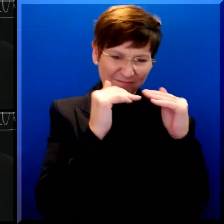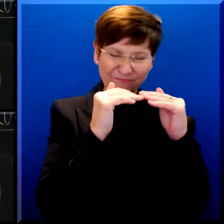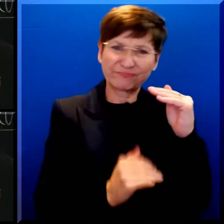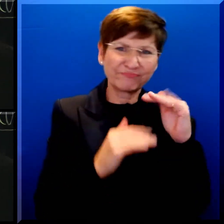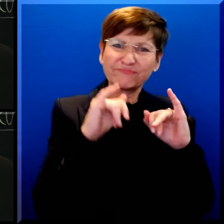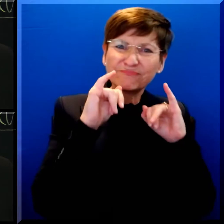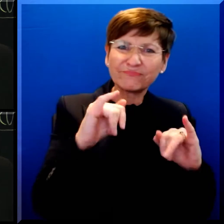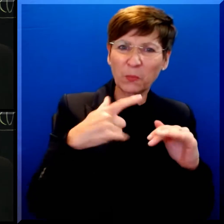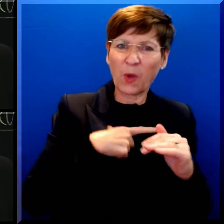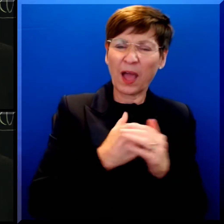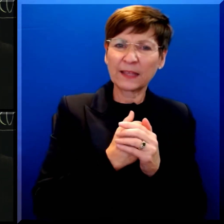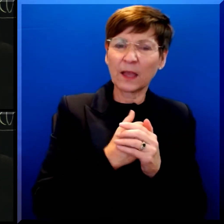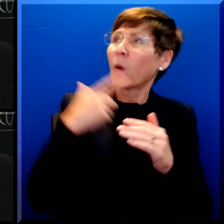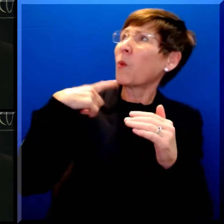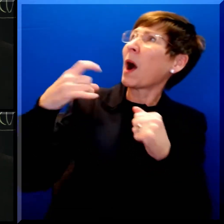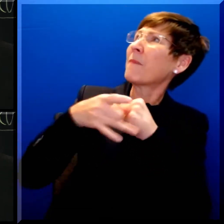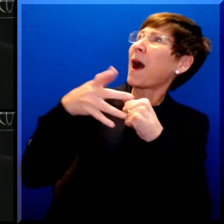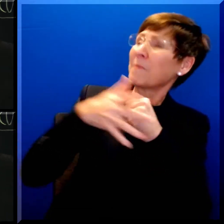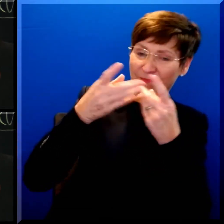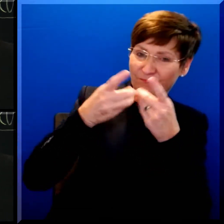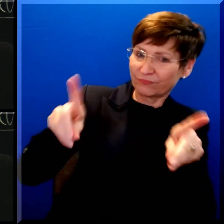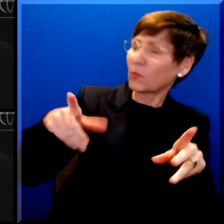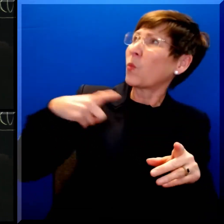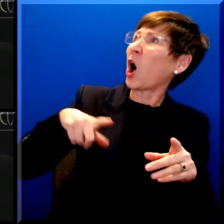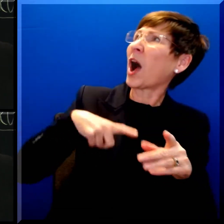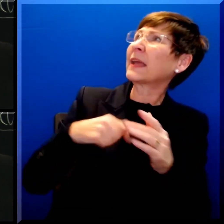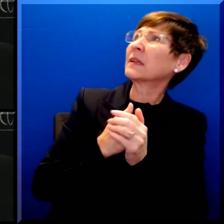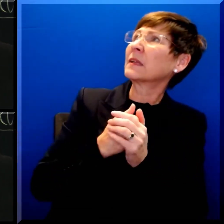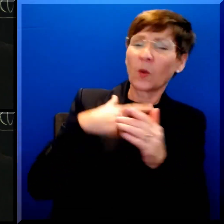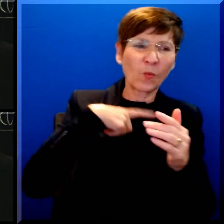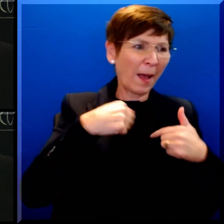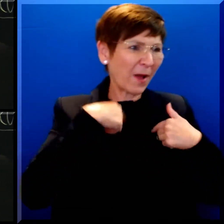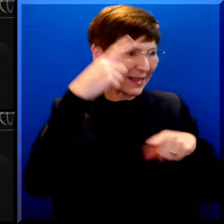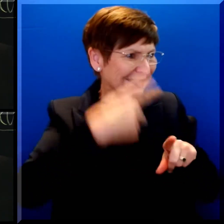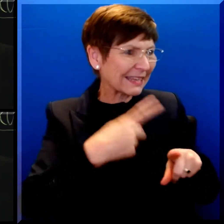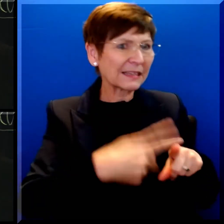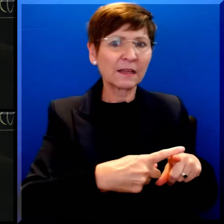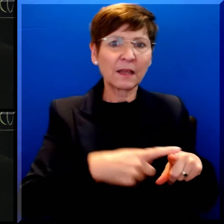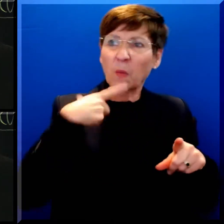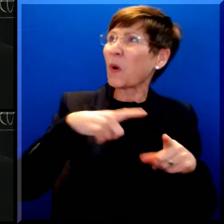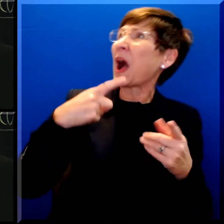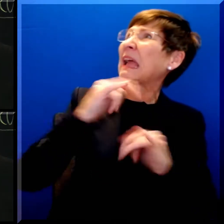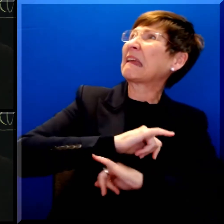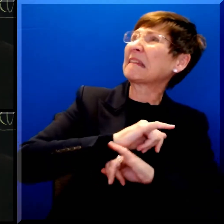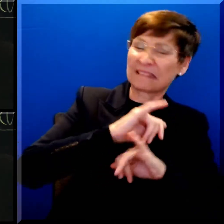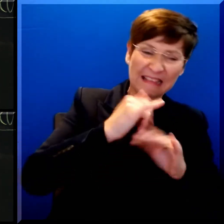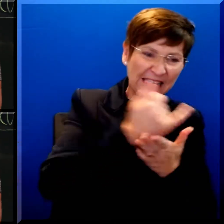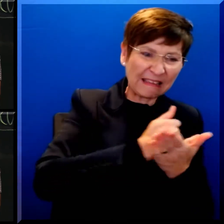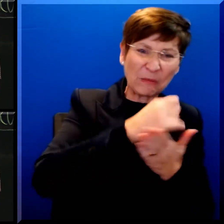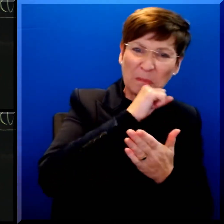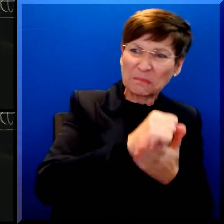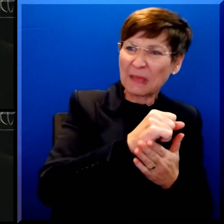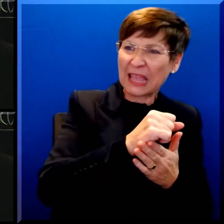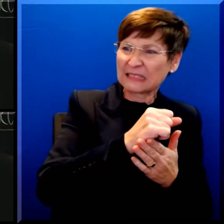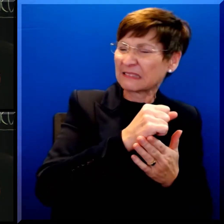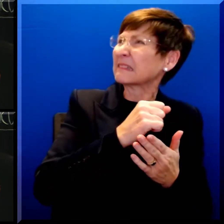is my marriage ending? Why am I sick? God, why did you not protect me from evil men when I was young? God, why are you letting me